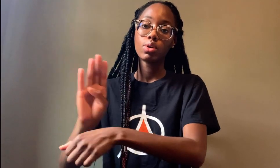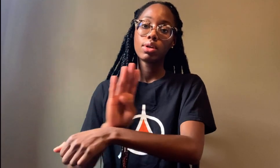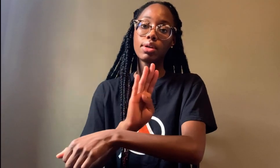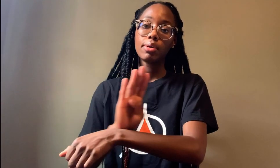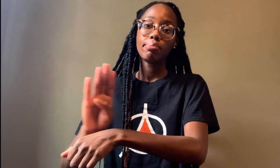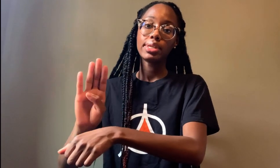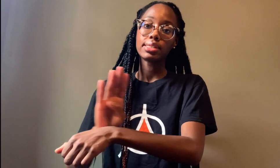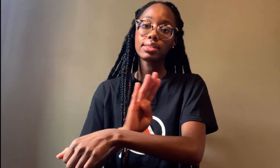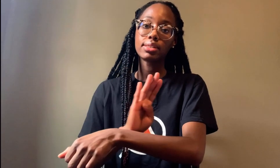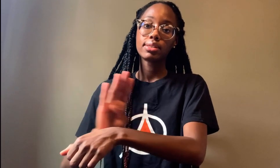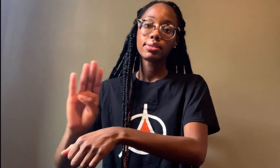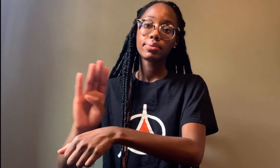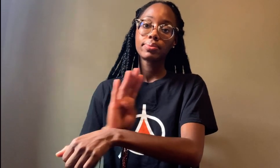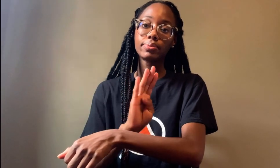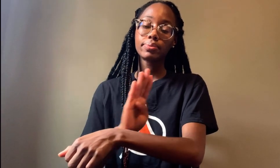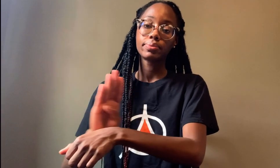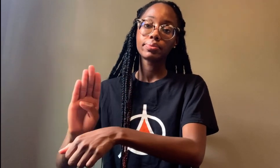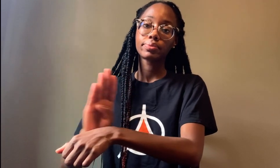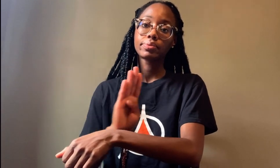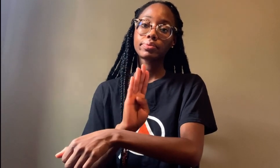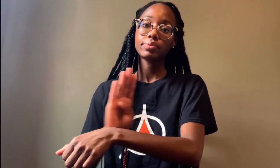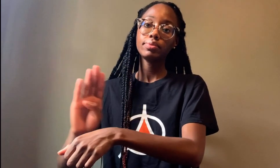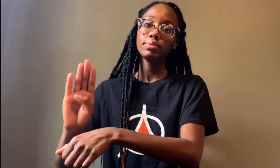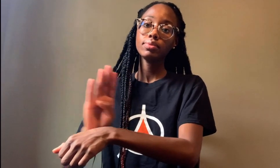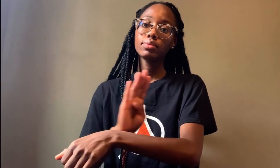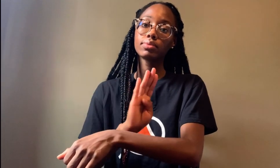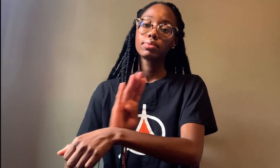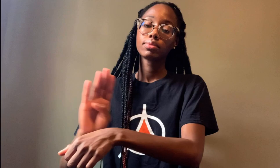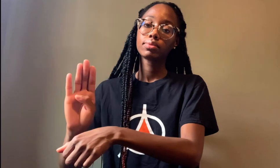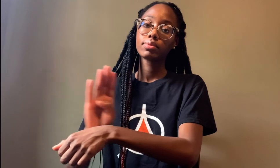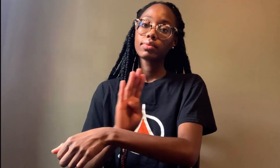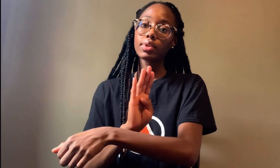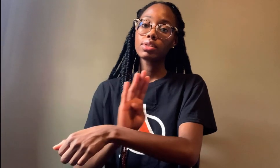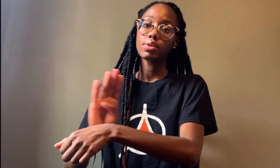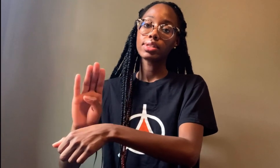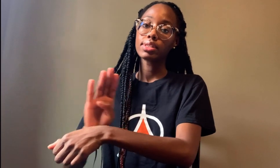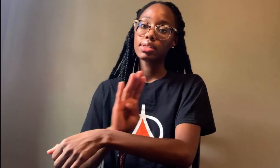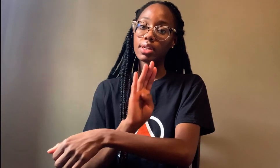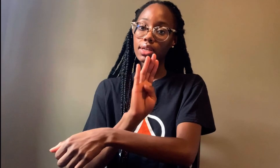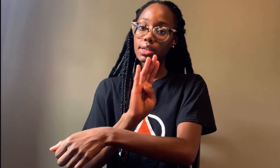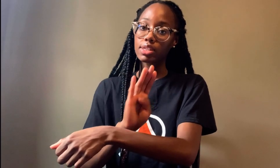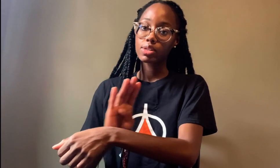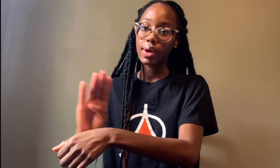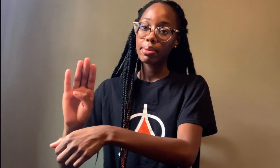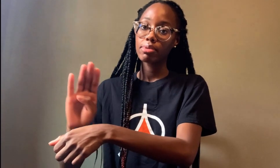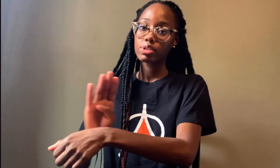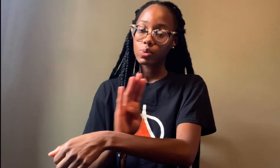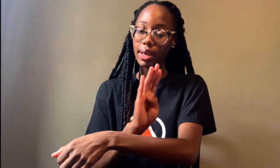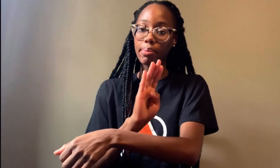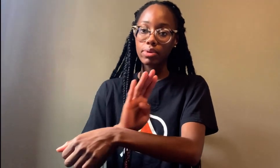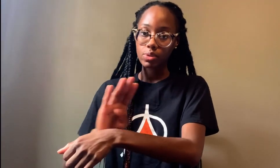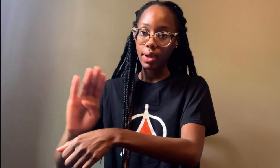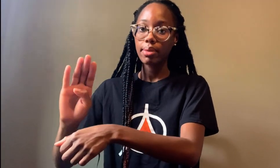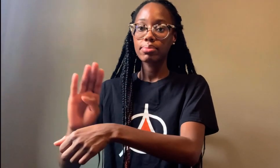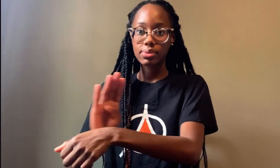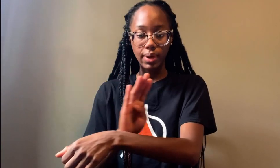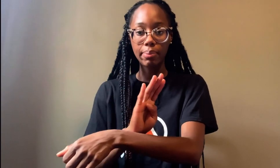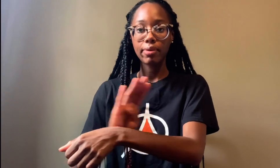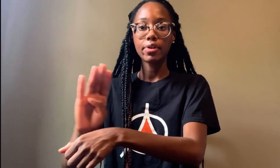Business. So it's swipe, swipe, swipe, swipe of your